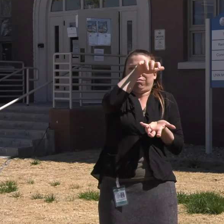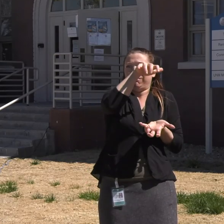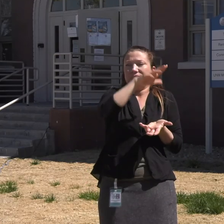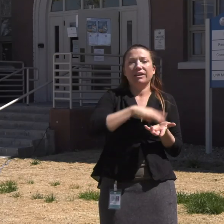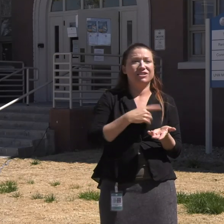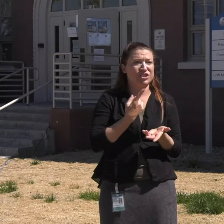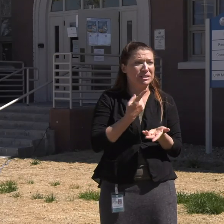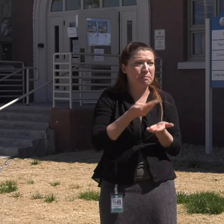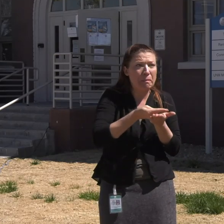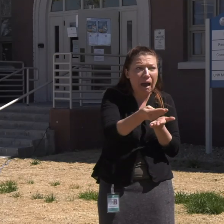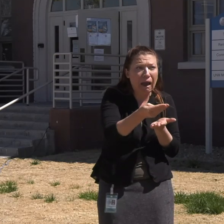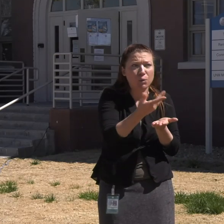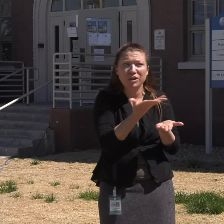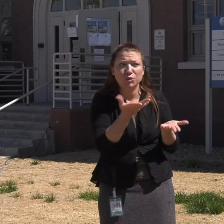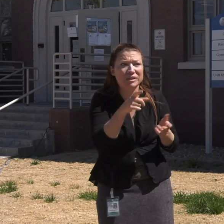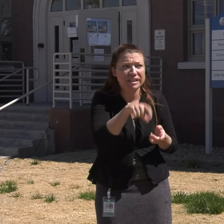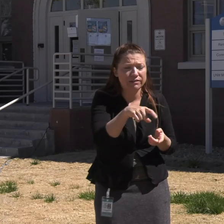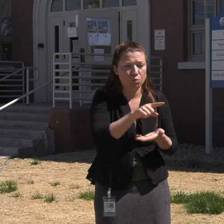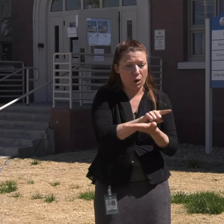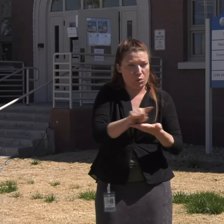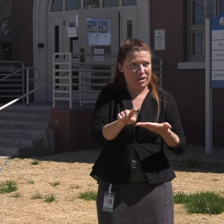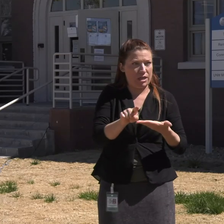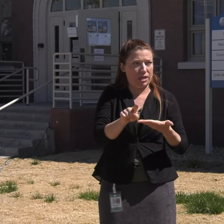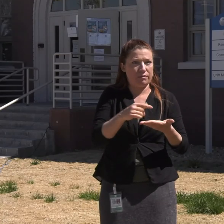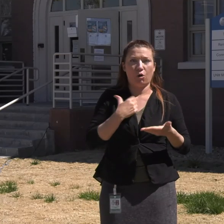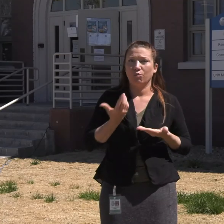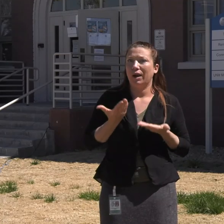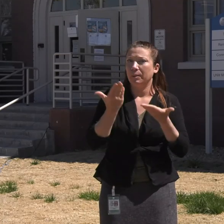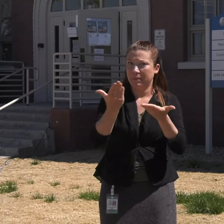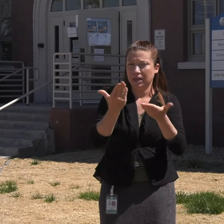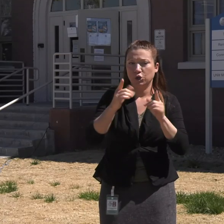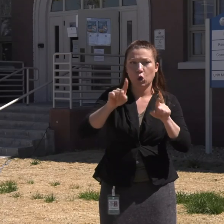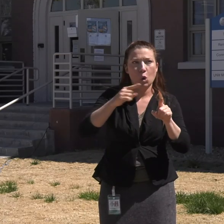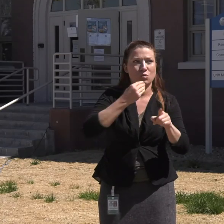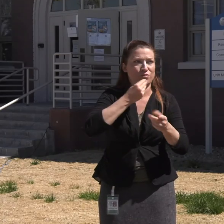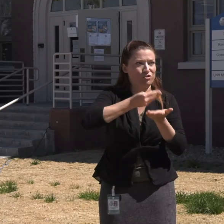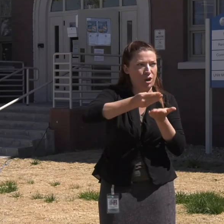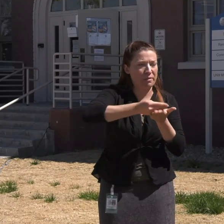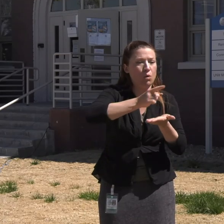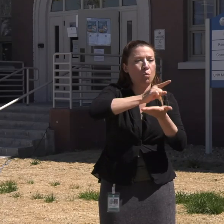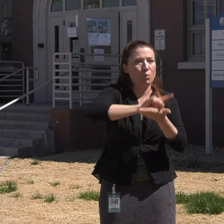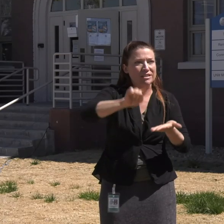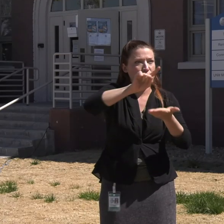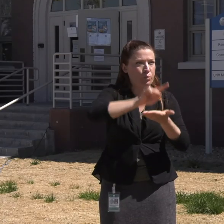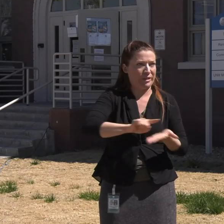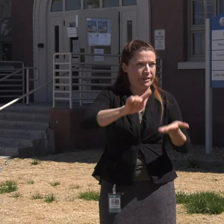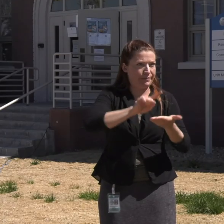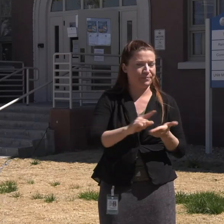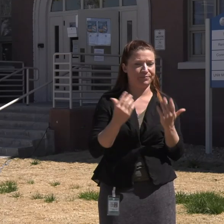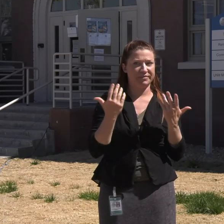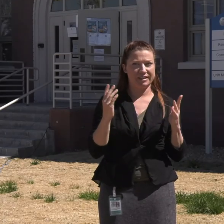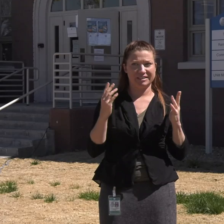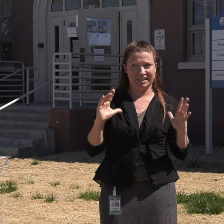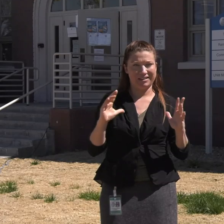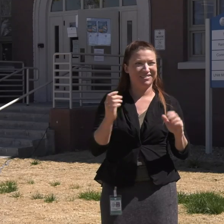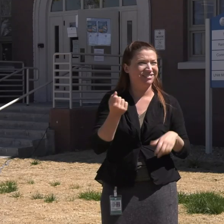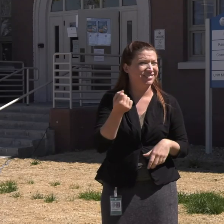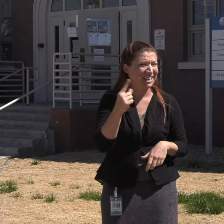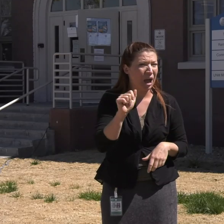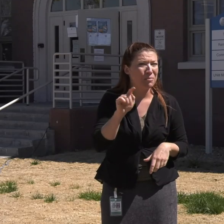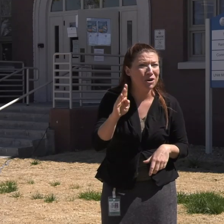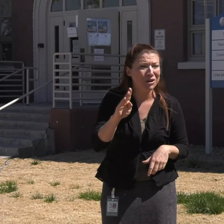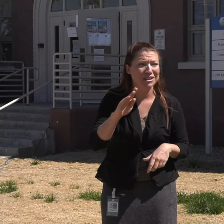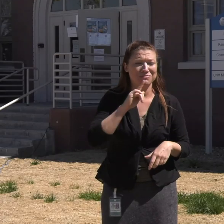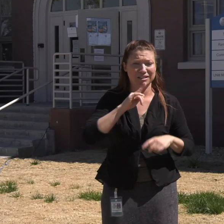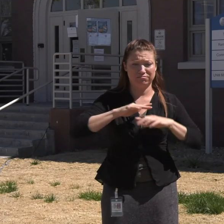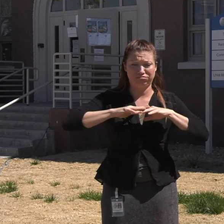guideline. And where the city, again, in Albuquerque, we know because of our density, we have to also help out with some of